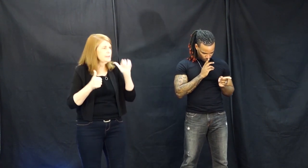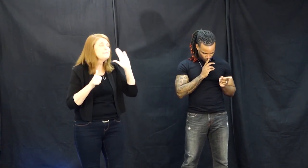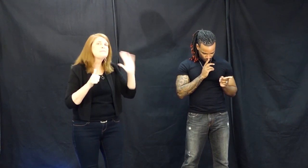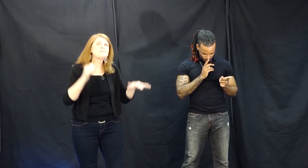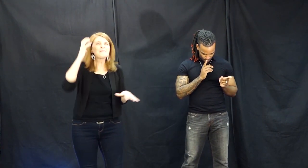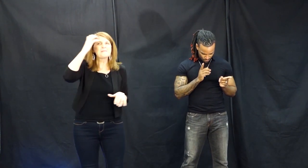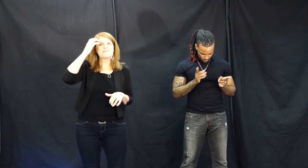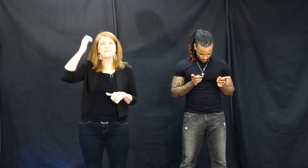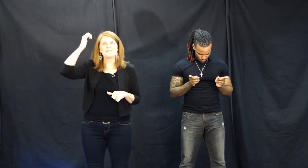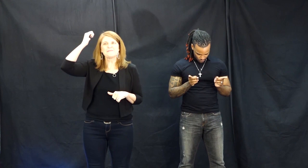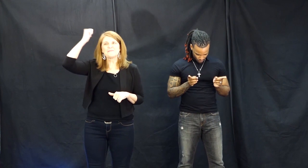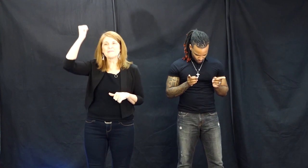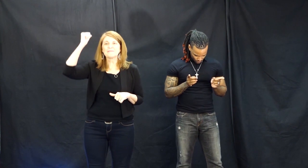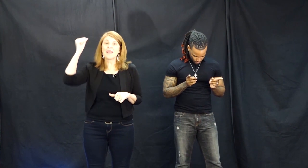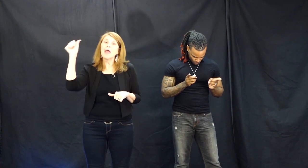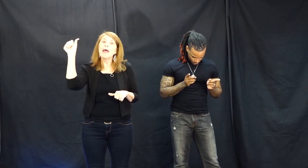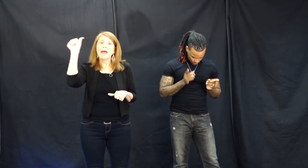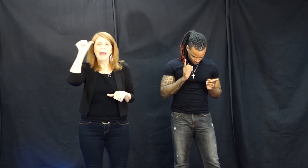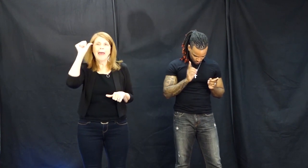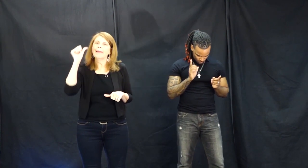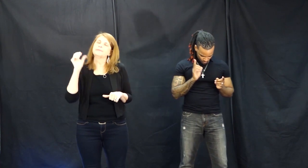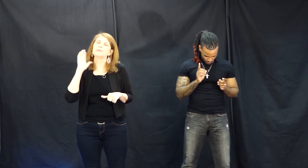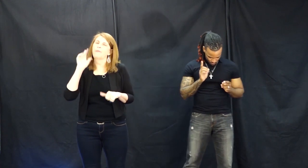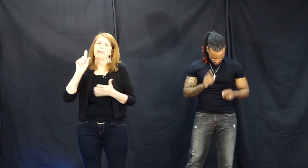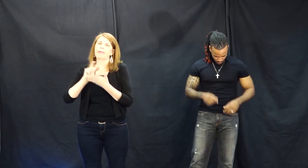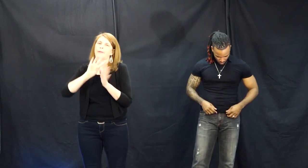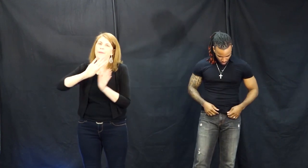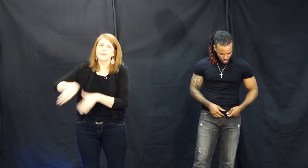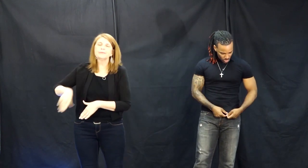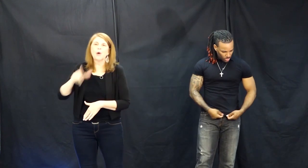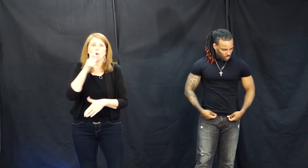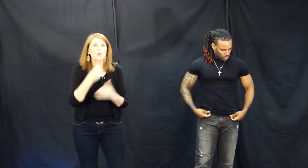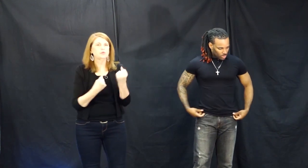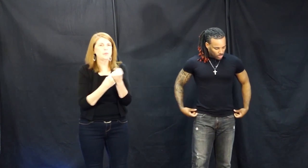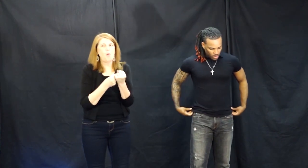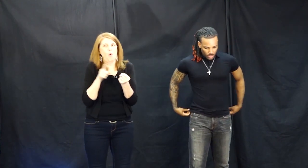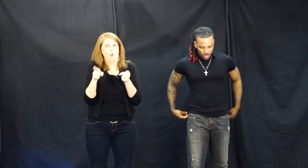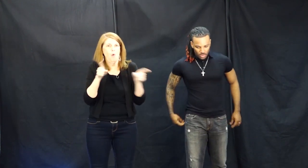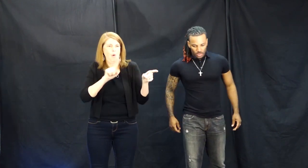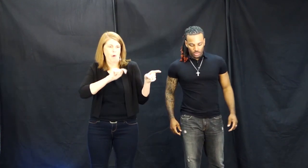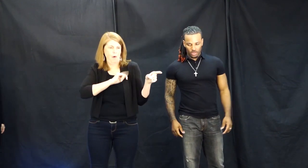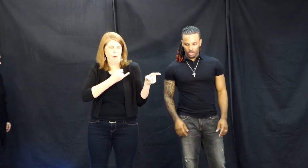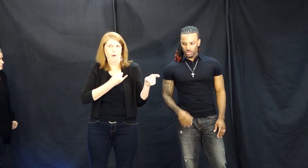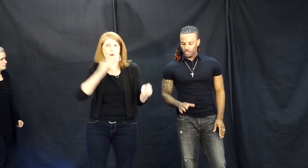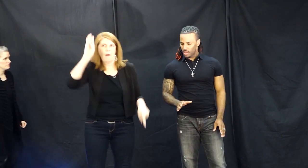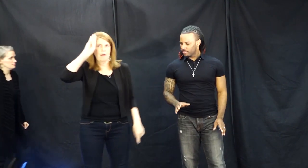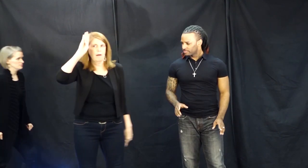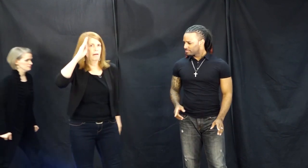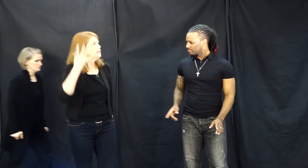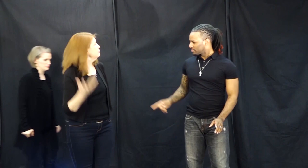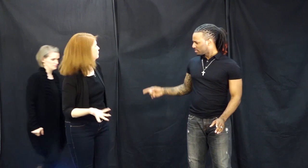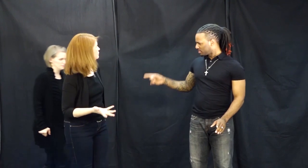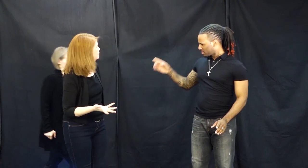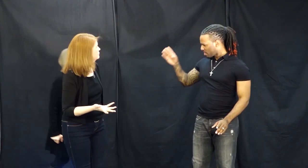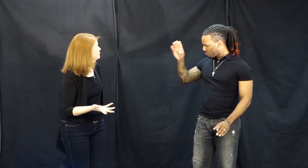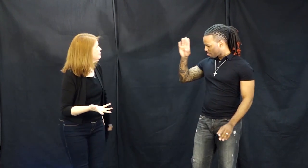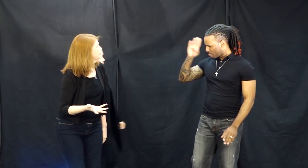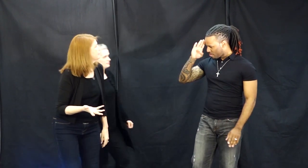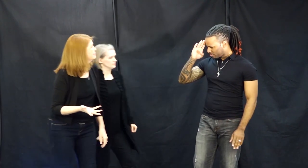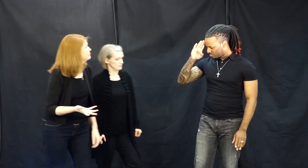Hamilton, John Adams doesn't stand a chance, so who are you promoting? But if you had to choose, Well, if it isn't Aaron Burr,